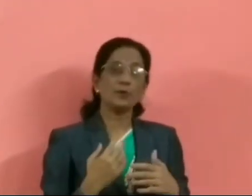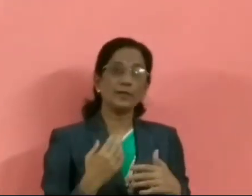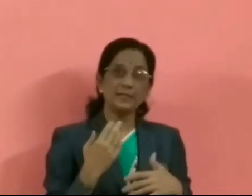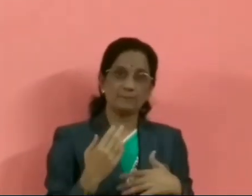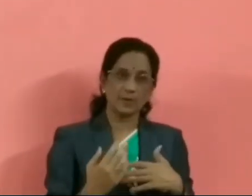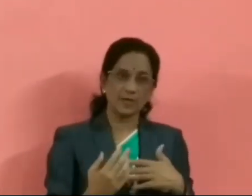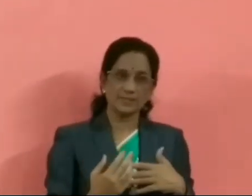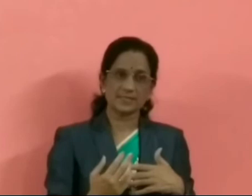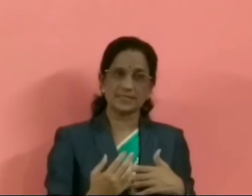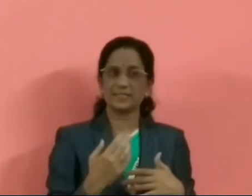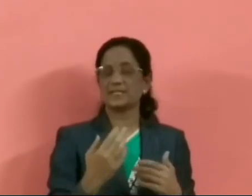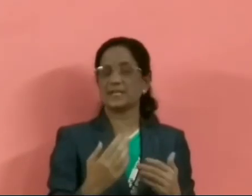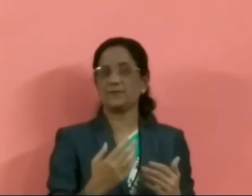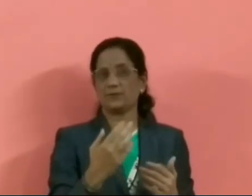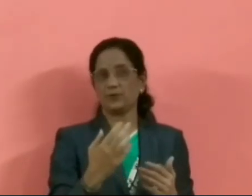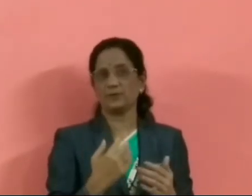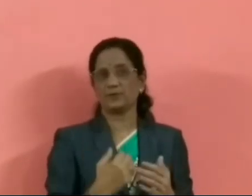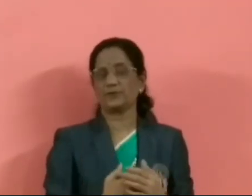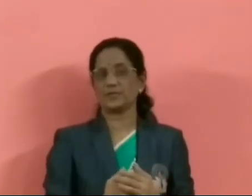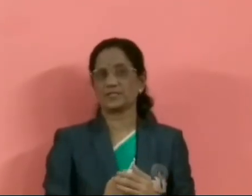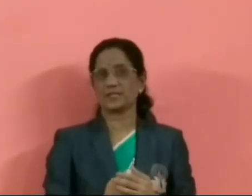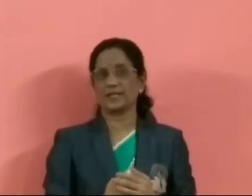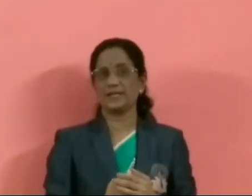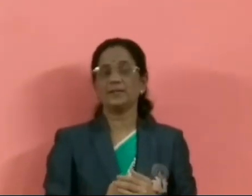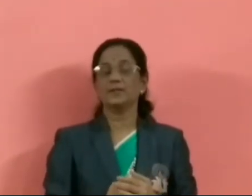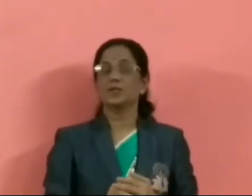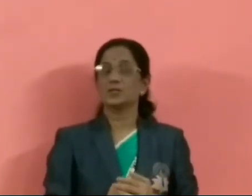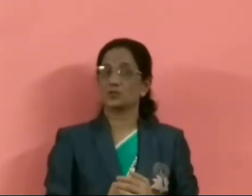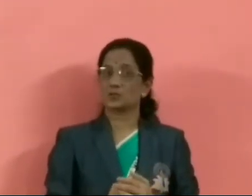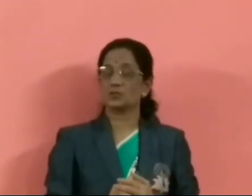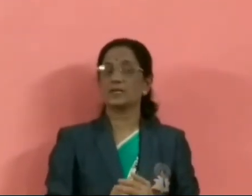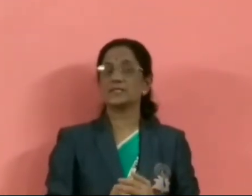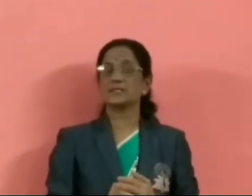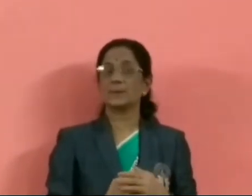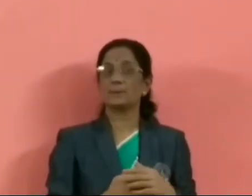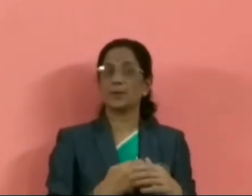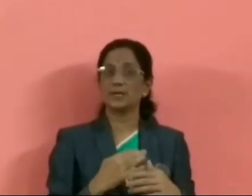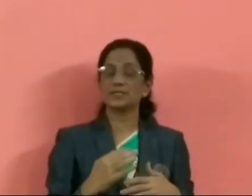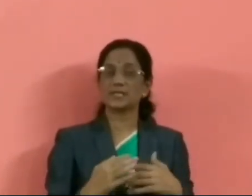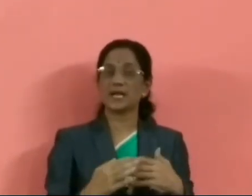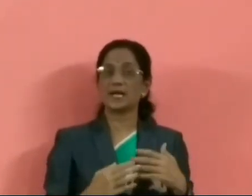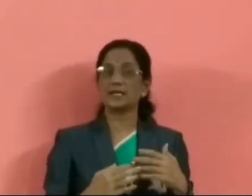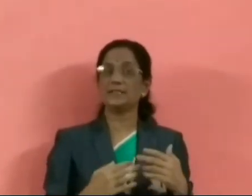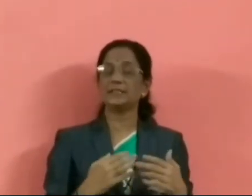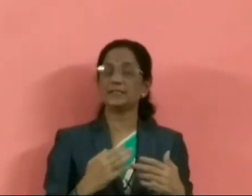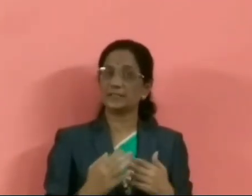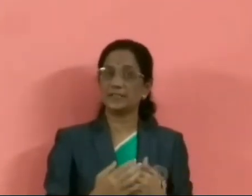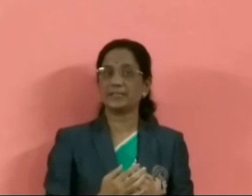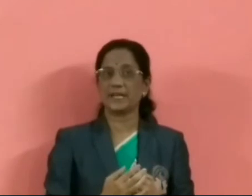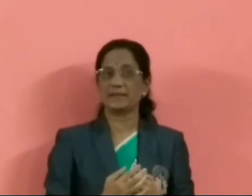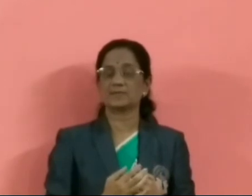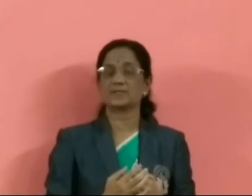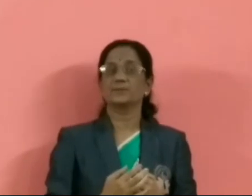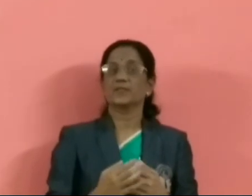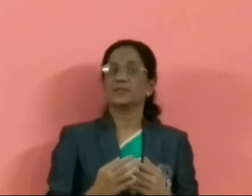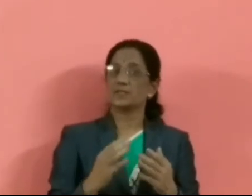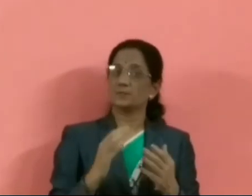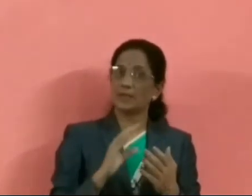in burns it is helpful, the first aid? So students, the burns are in the three types. Sometimes it